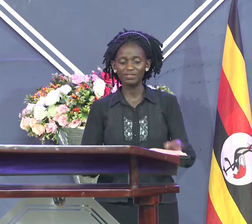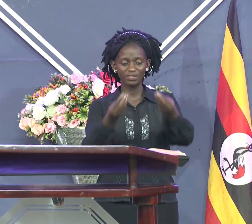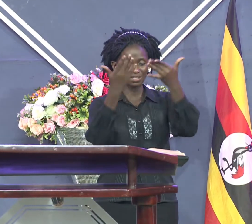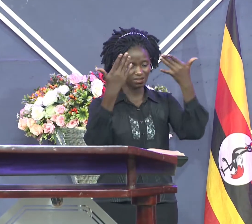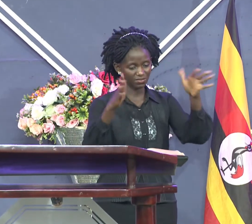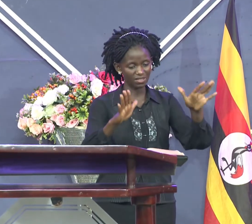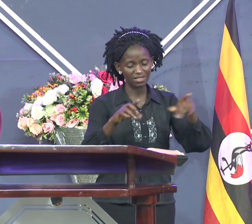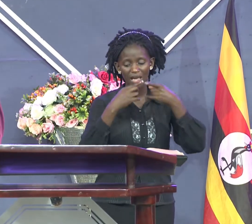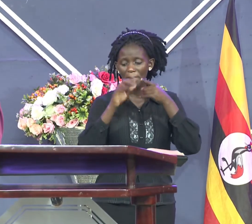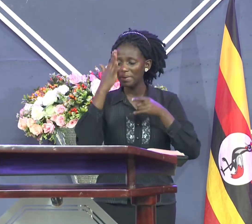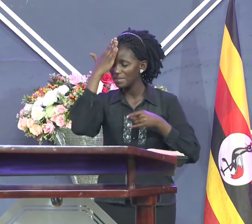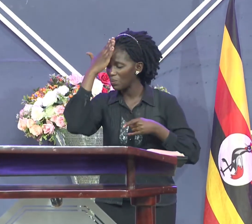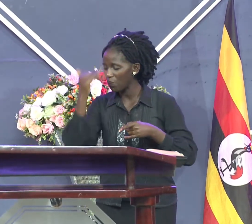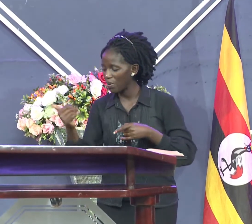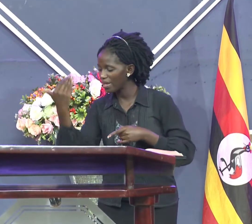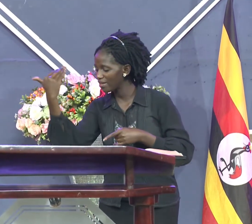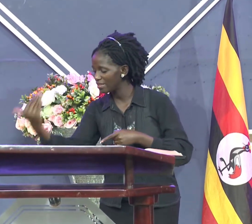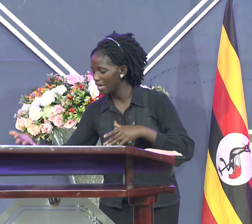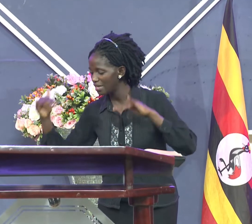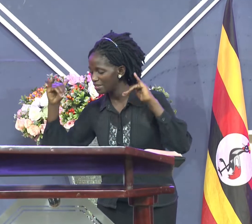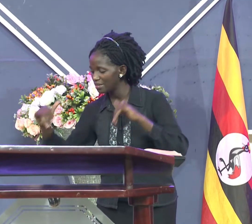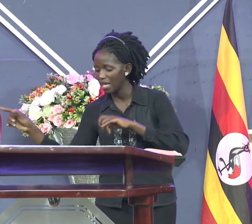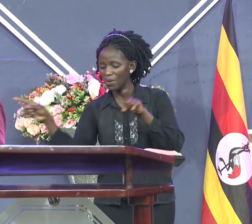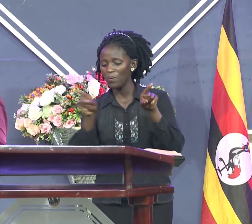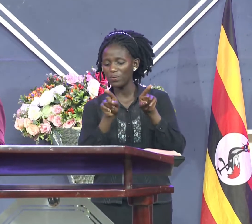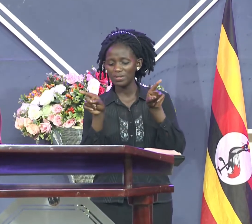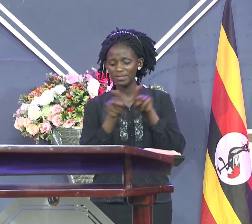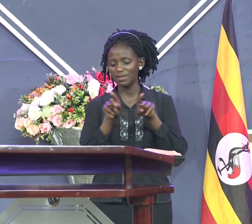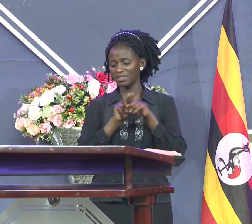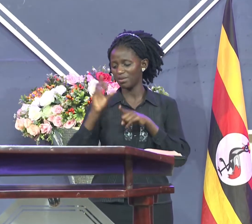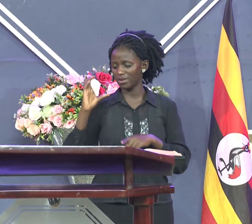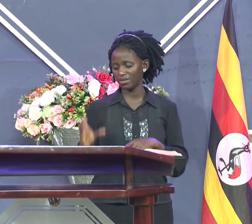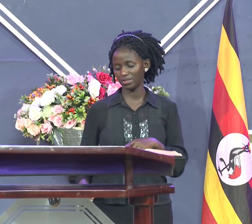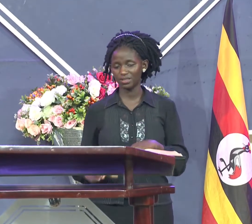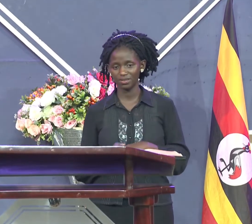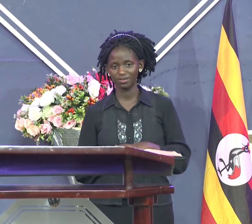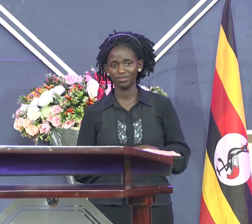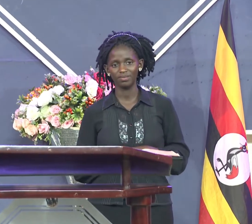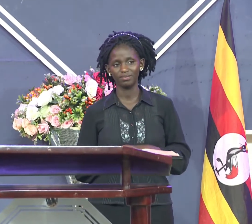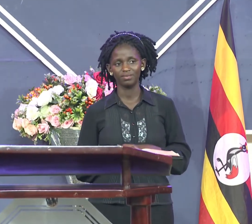done everything possible. But why is it that the child is like this?